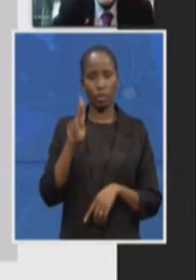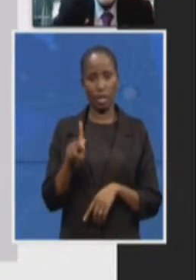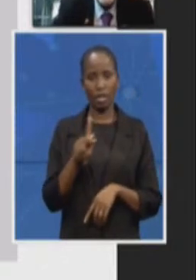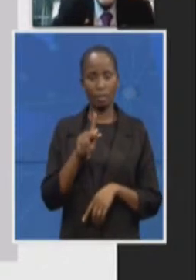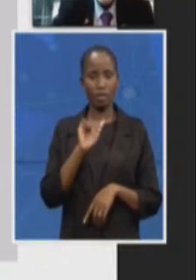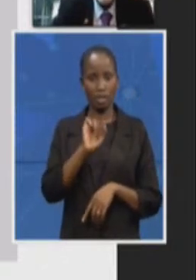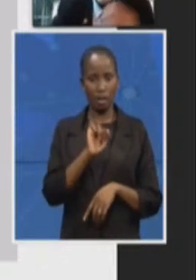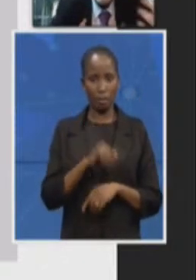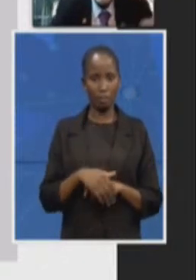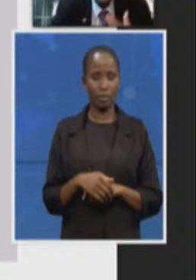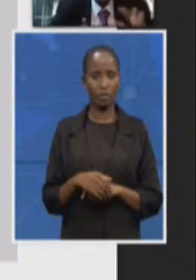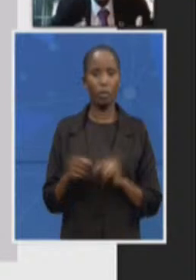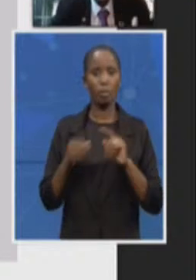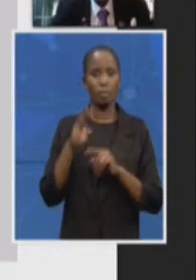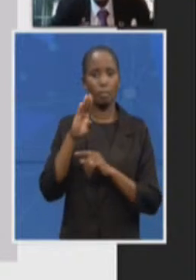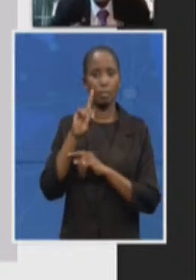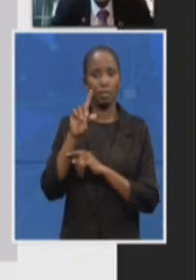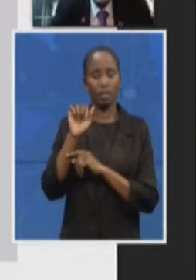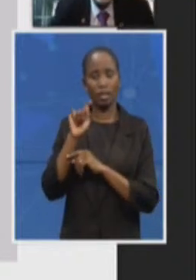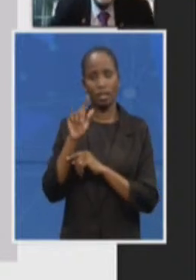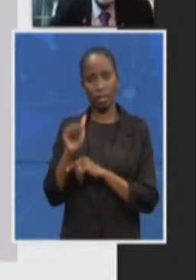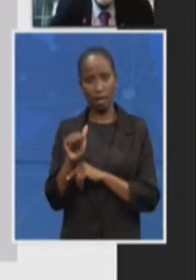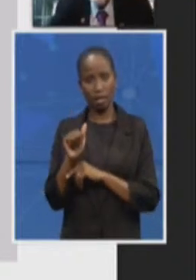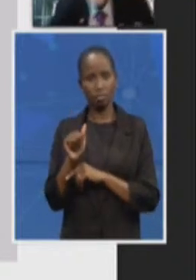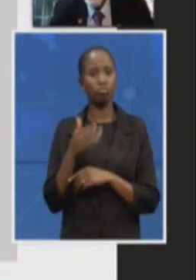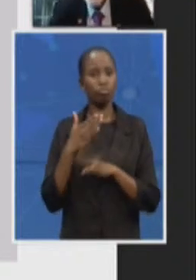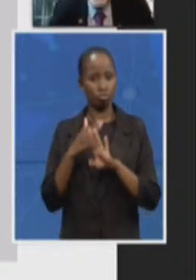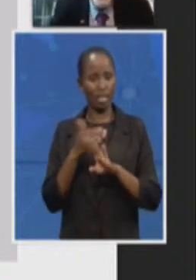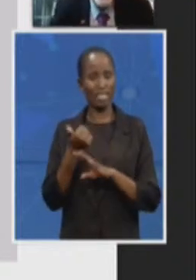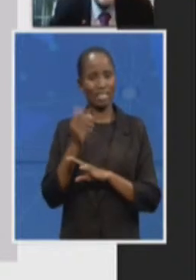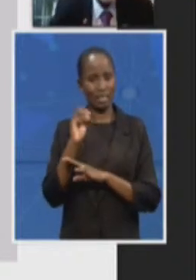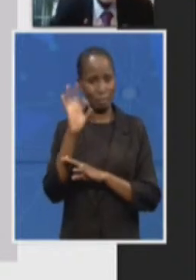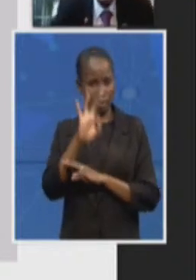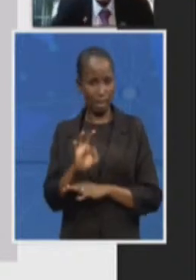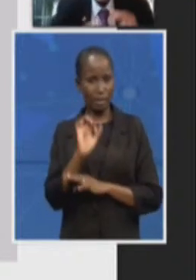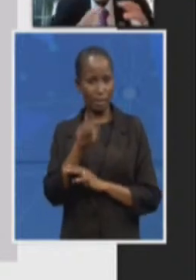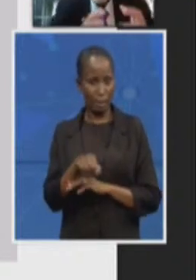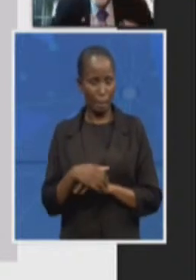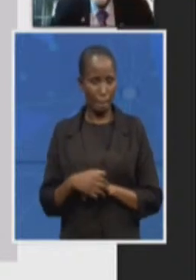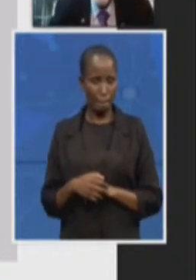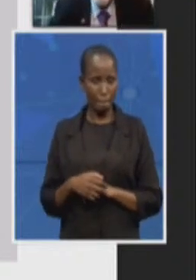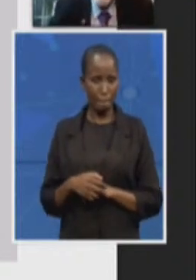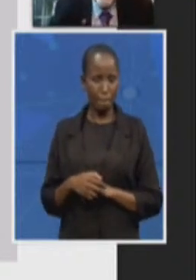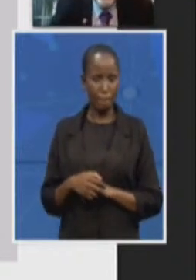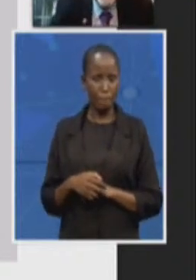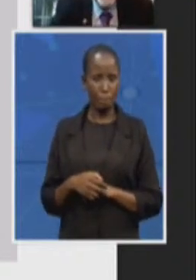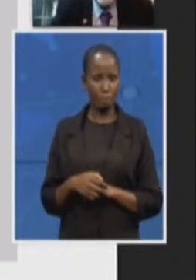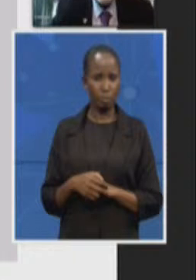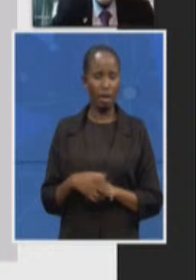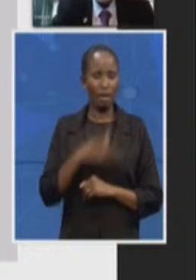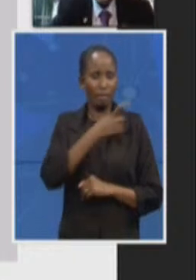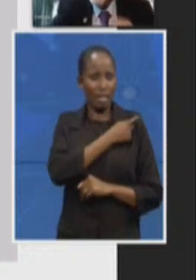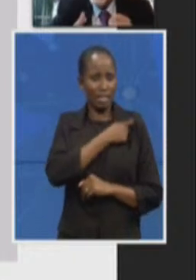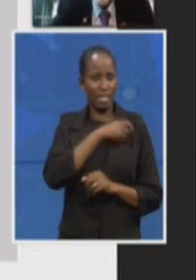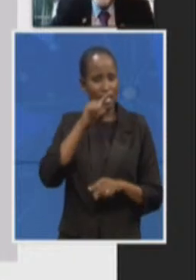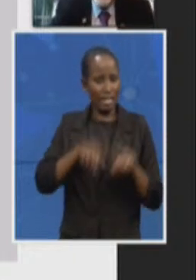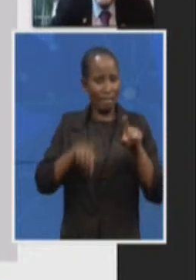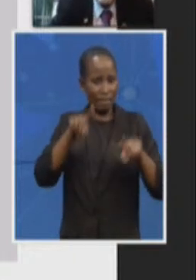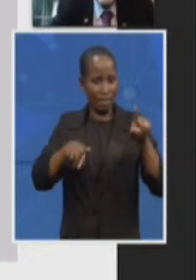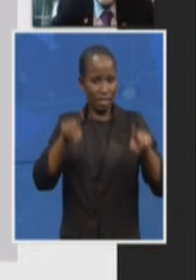against Delta. So we understand that different vaccines might react differently, have different levels of protection